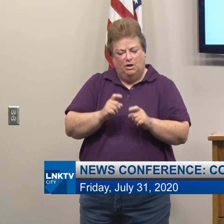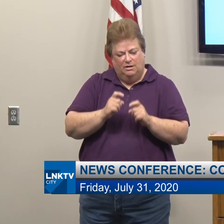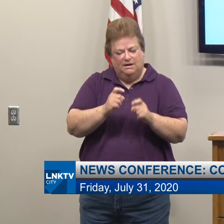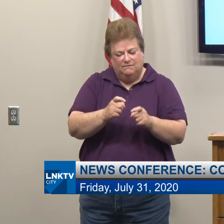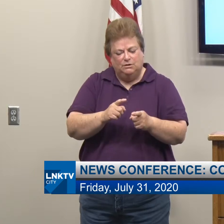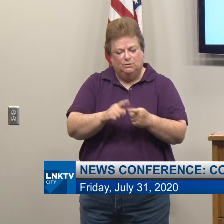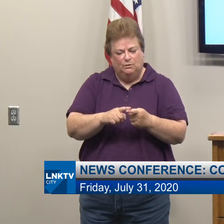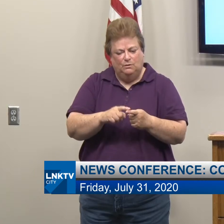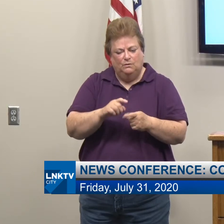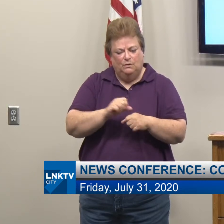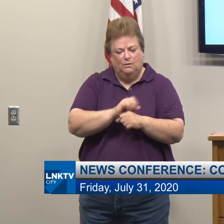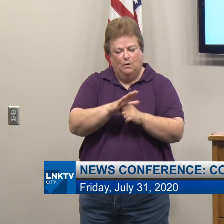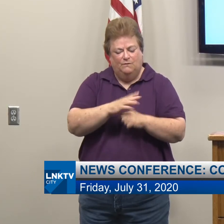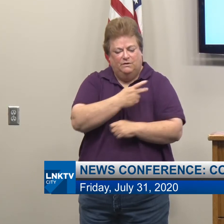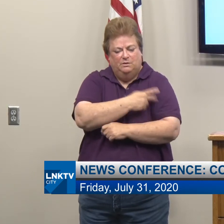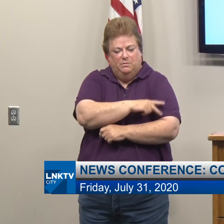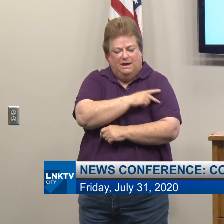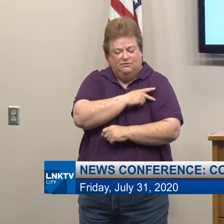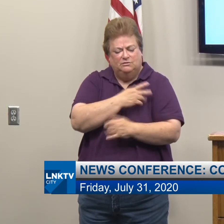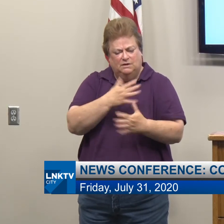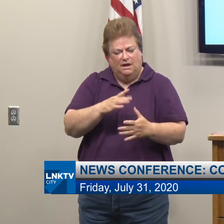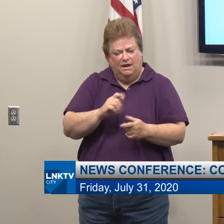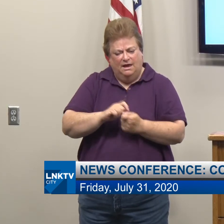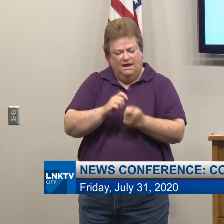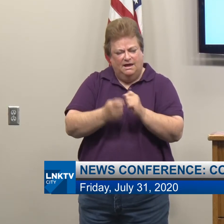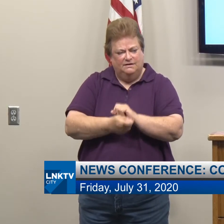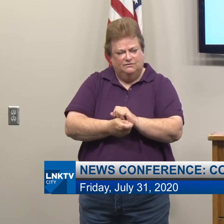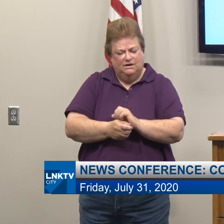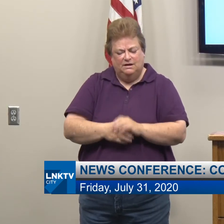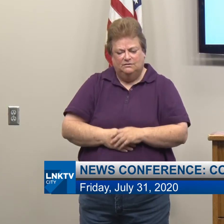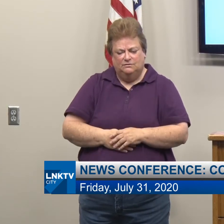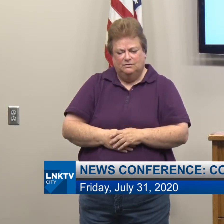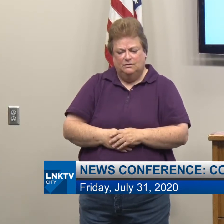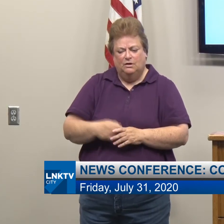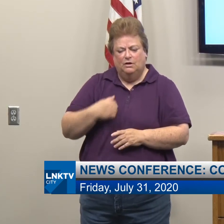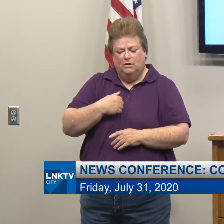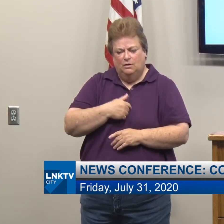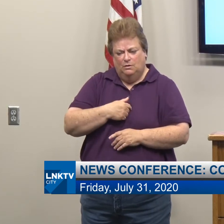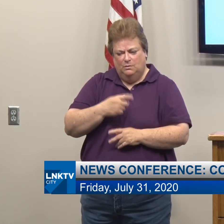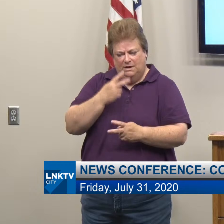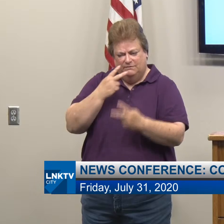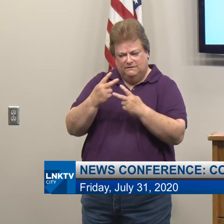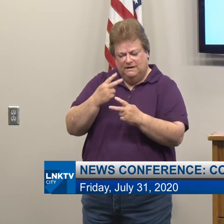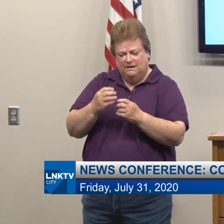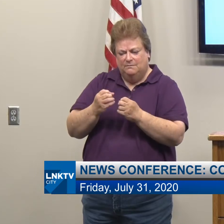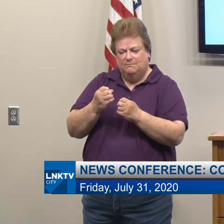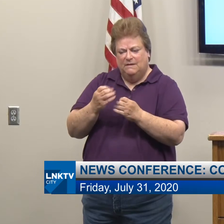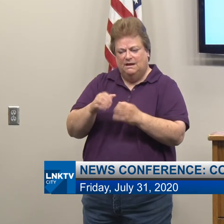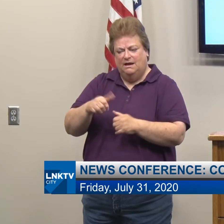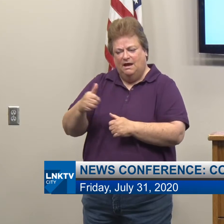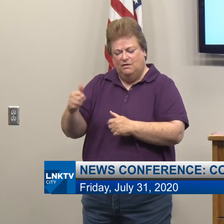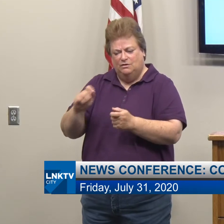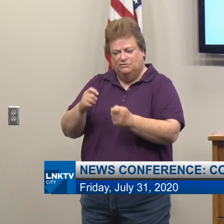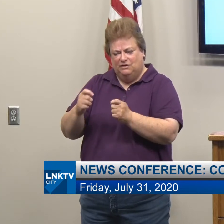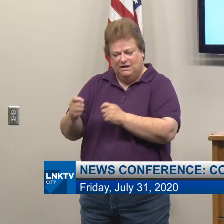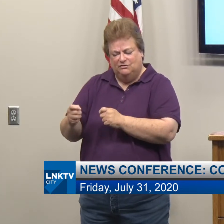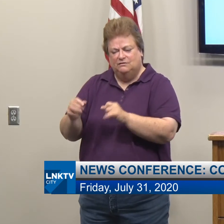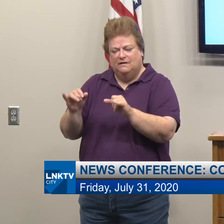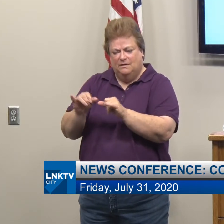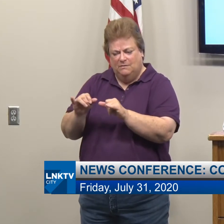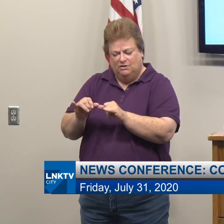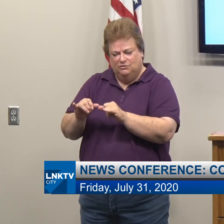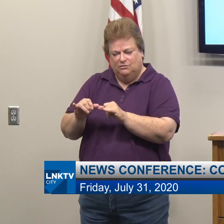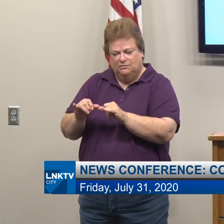has changed. There is little doubt that many other changes in measures and metrics will